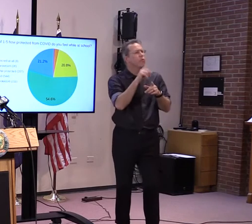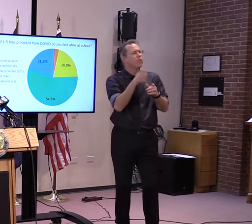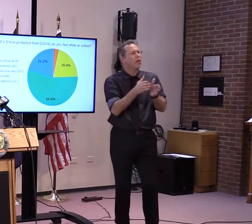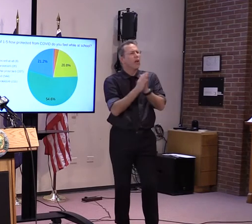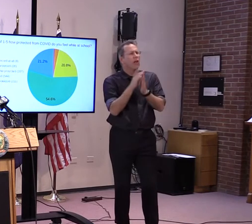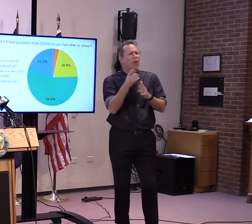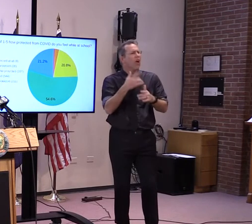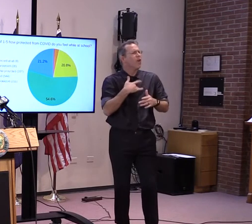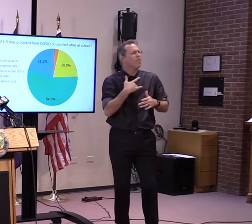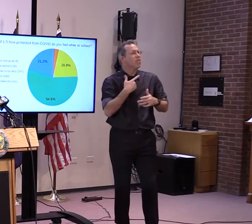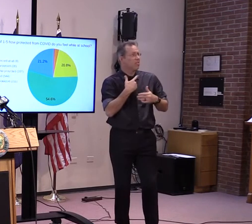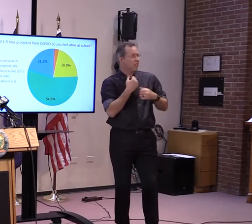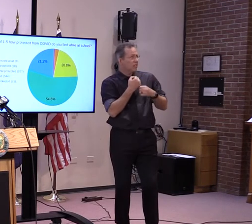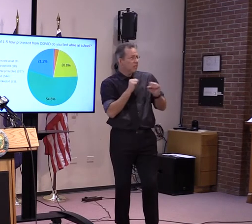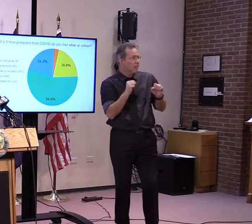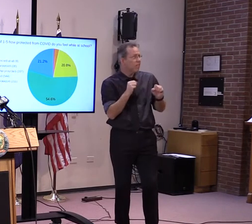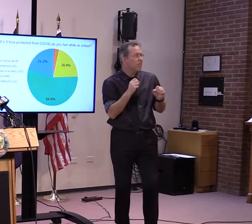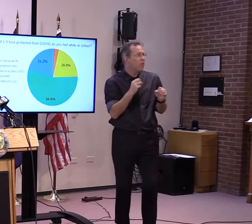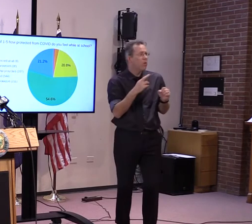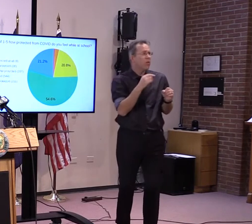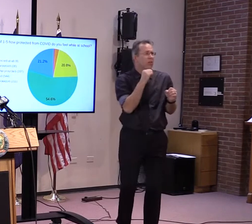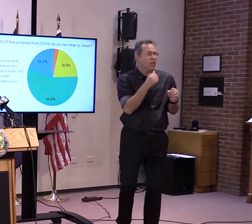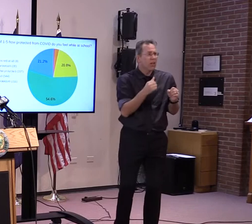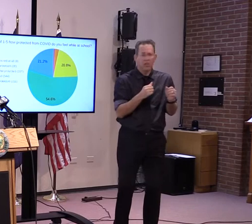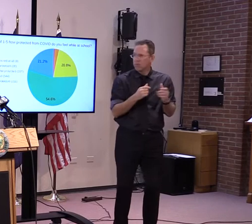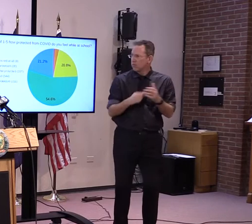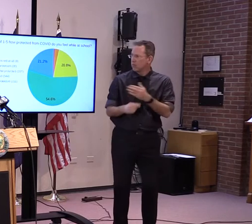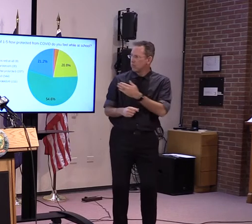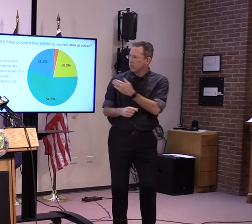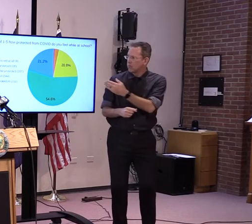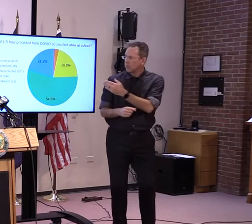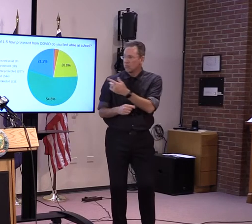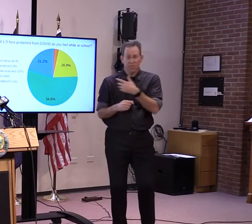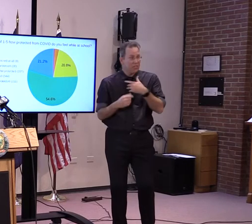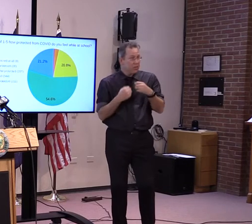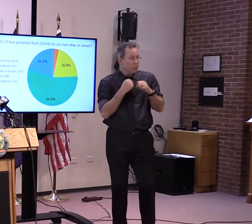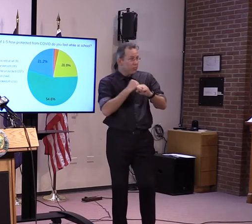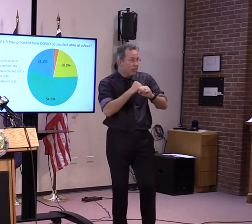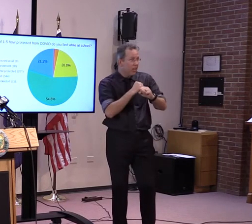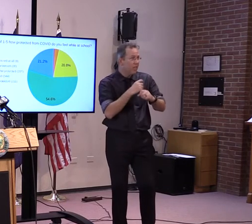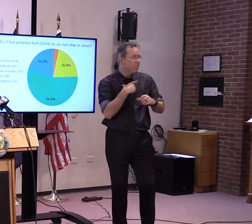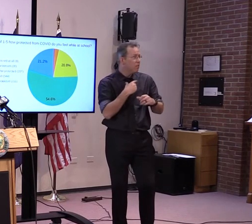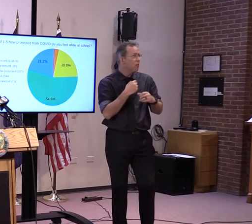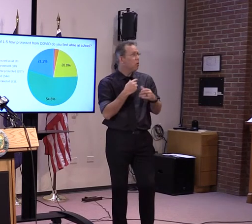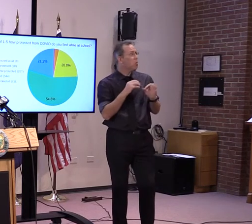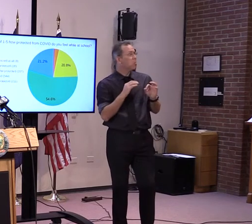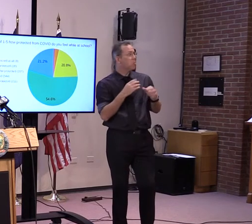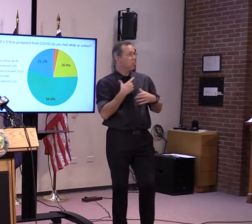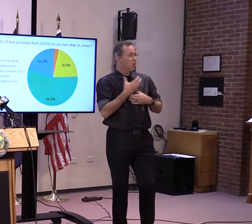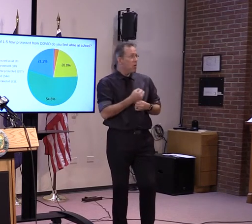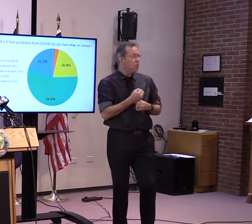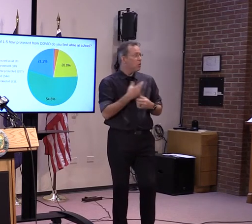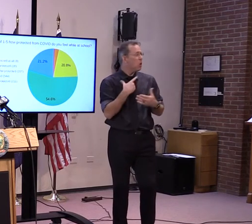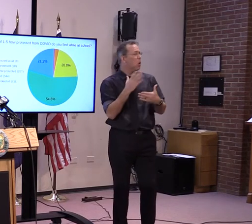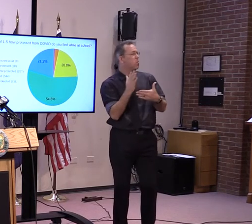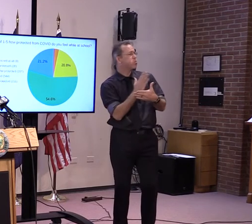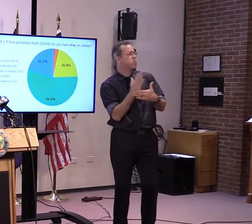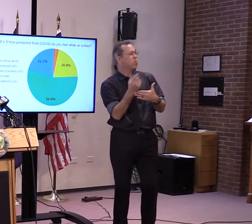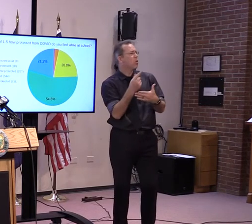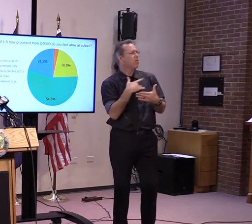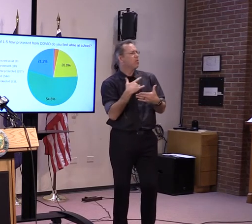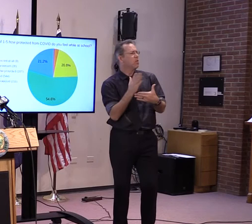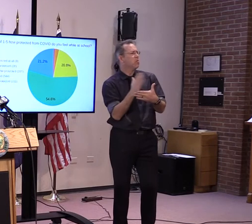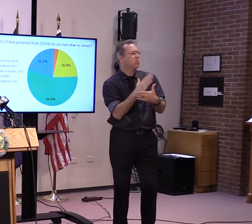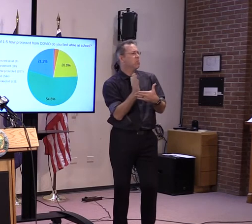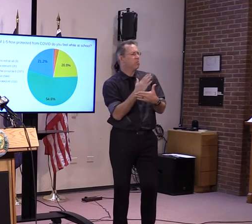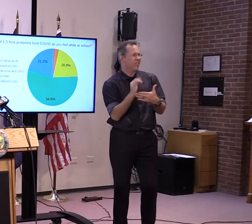So this is just a pie graph on basic how do students feel protected at school. It's good to see